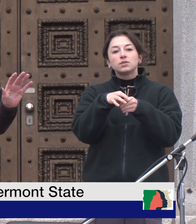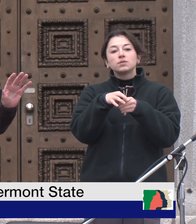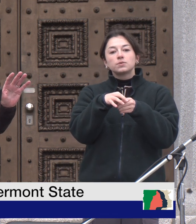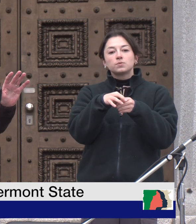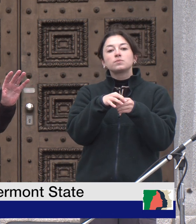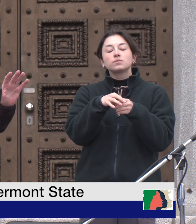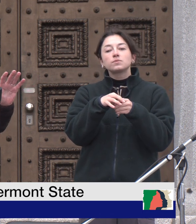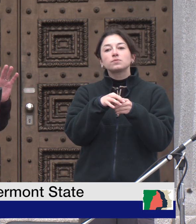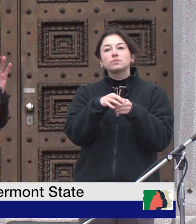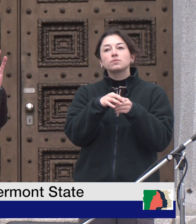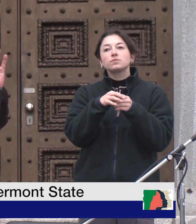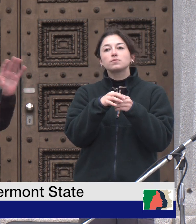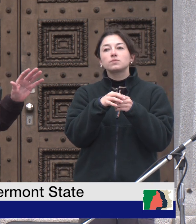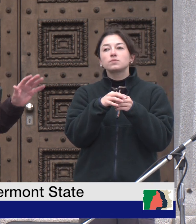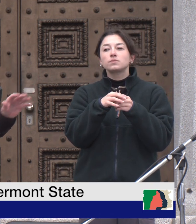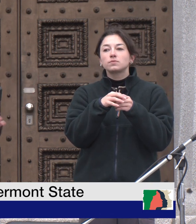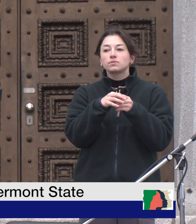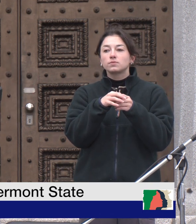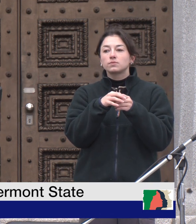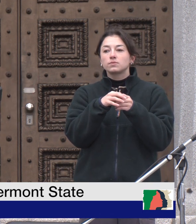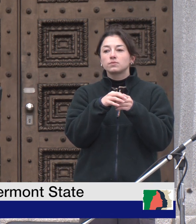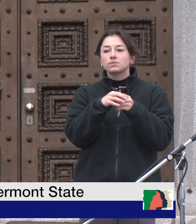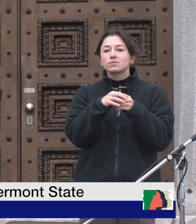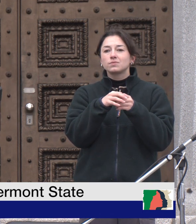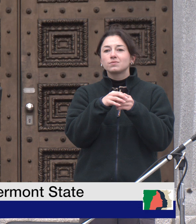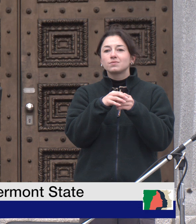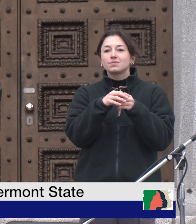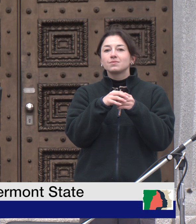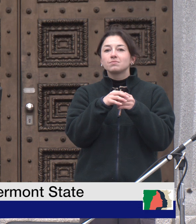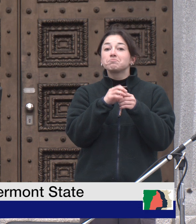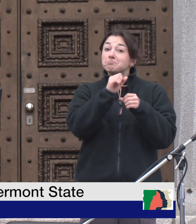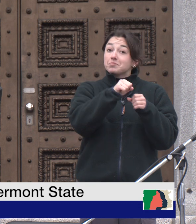breaking the hardest of glass ceilings.